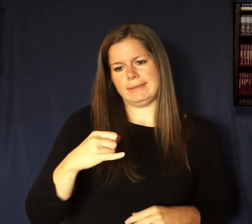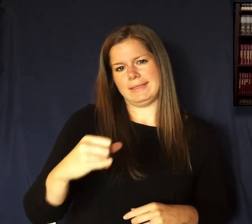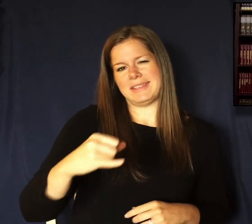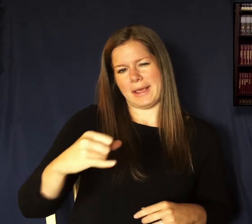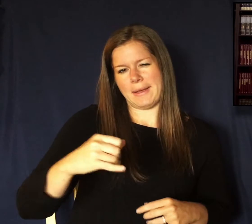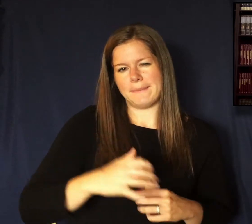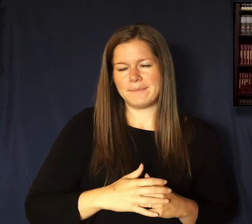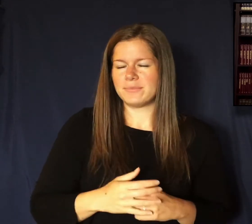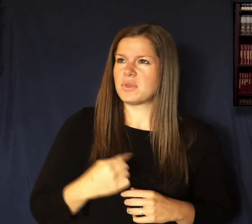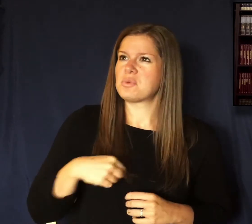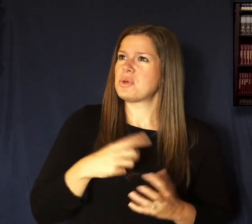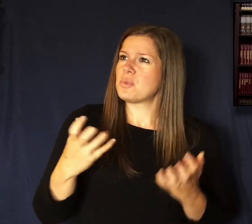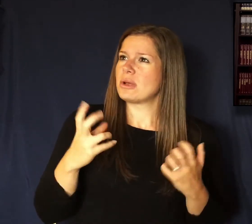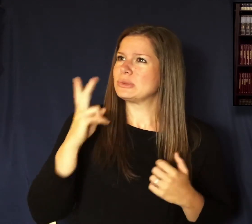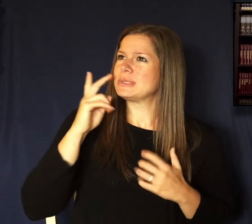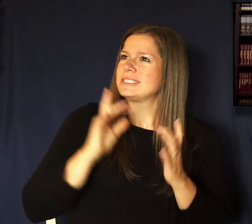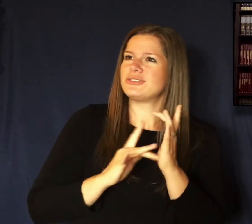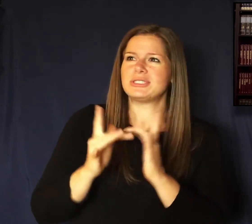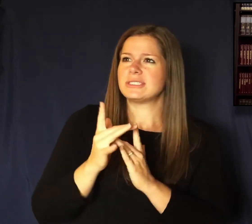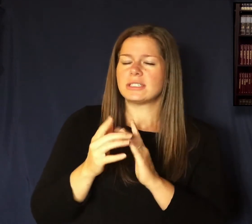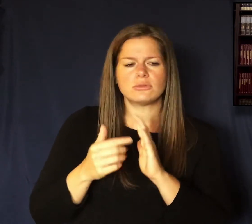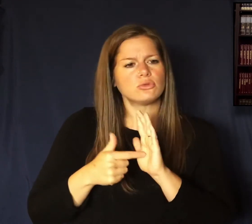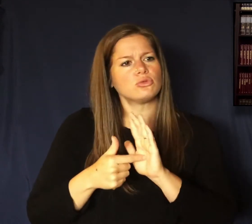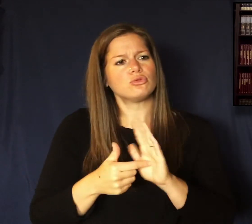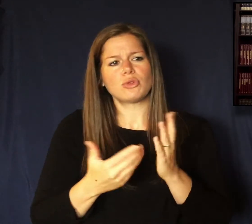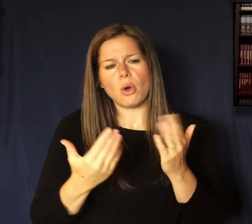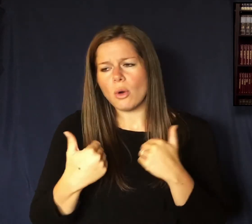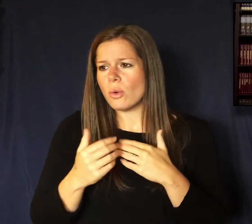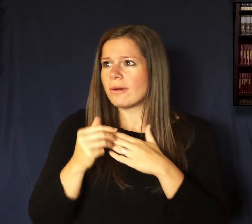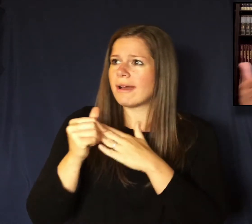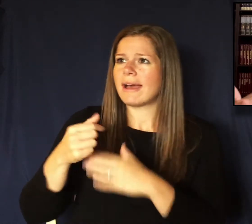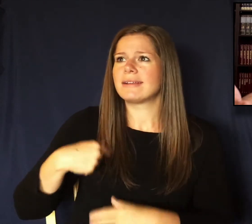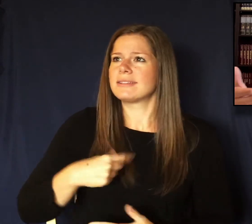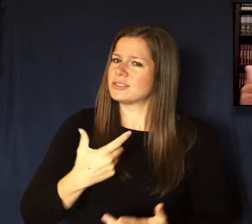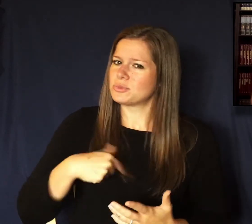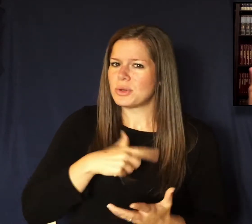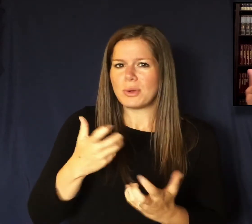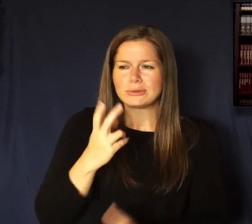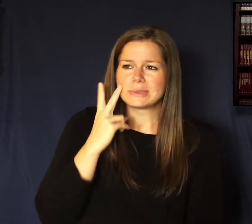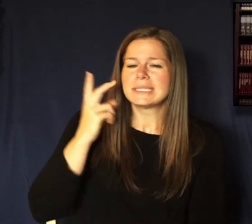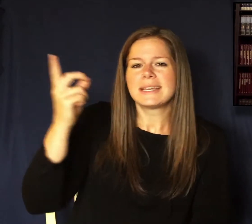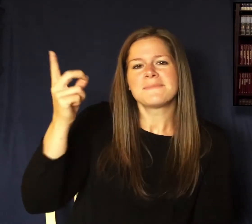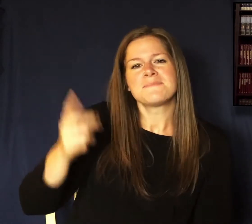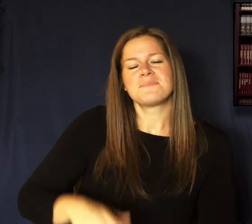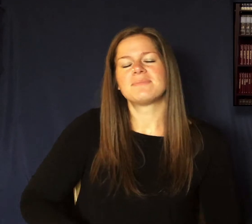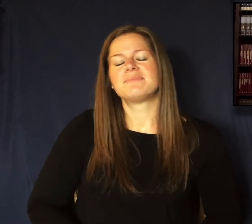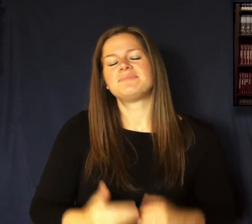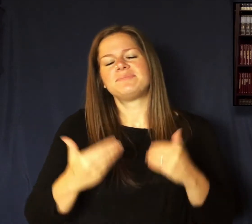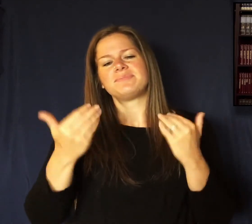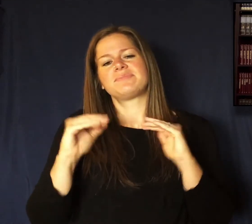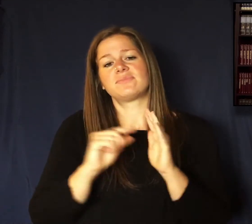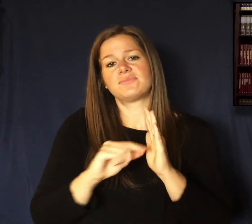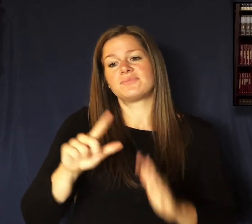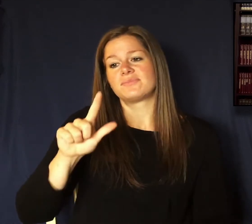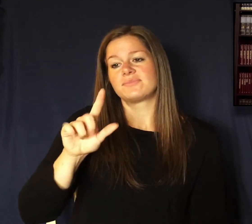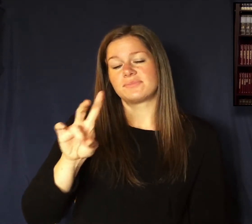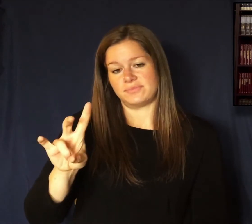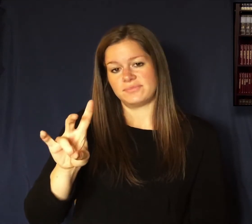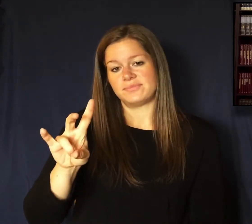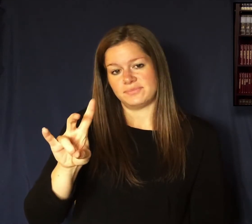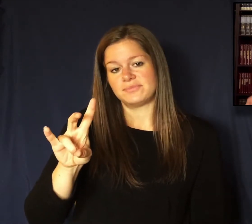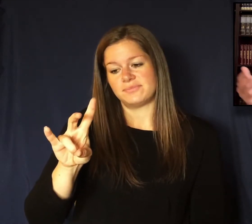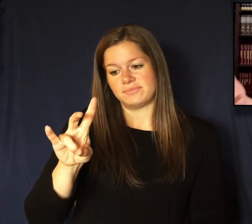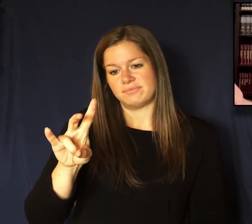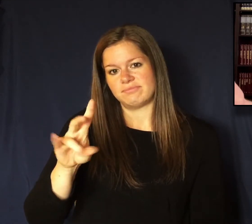Jesus. Show us, lead us to, guide us to Jesus." Verses 27 and onward, you